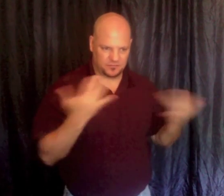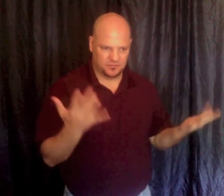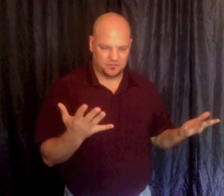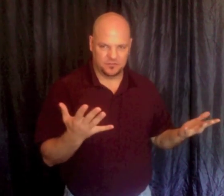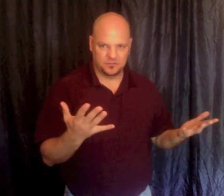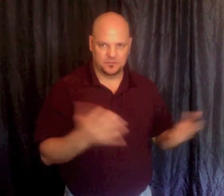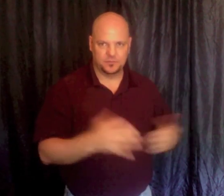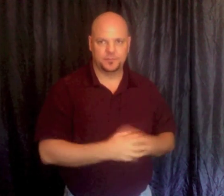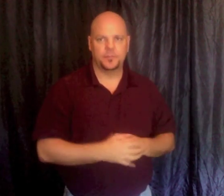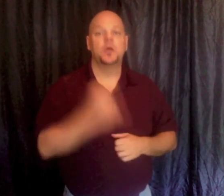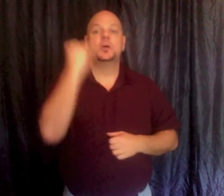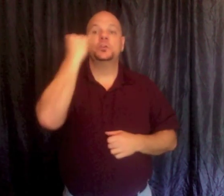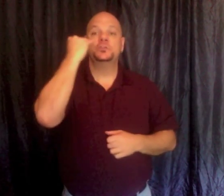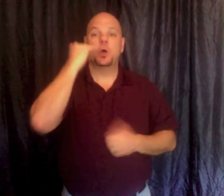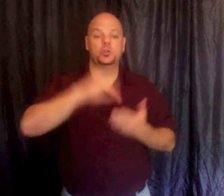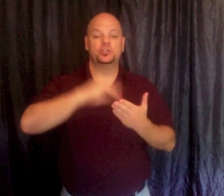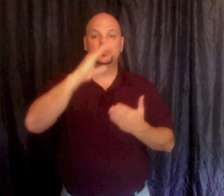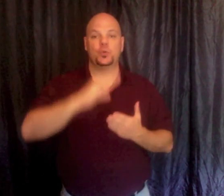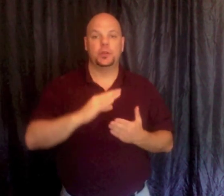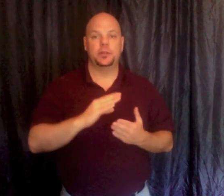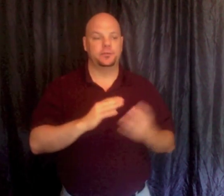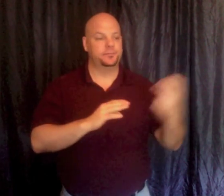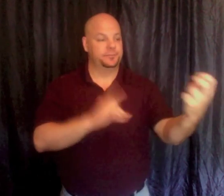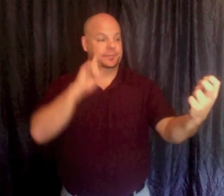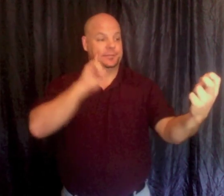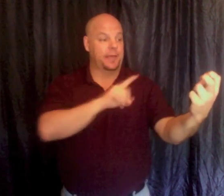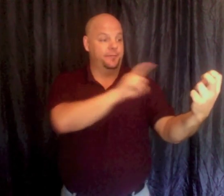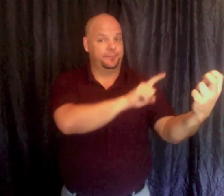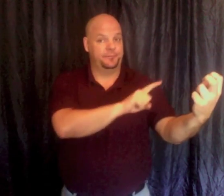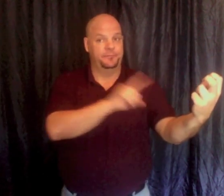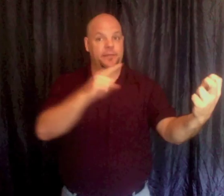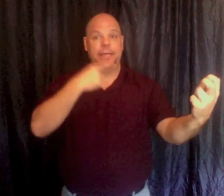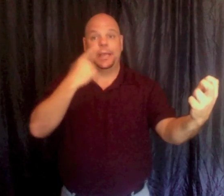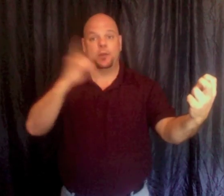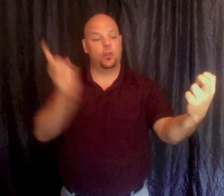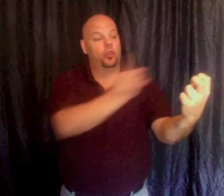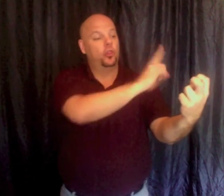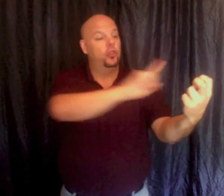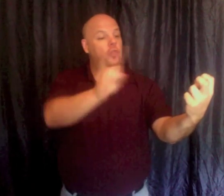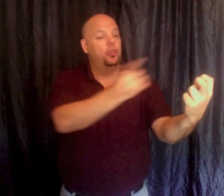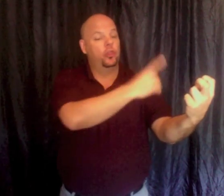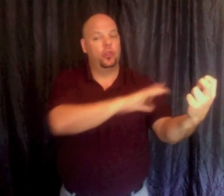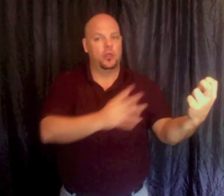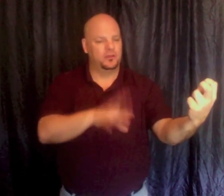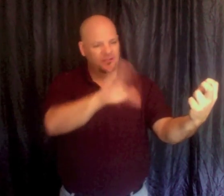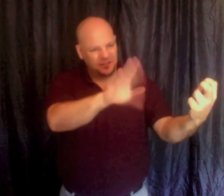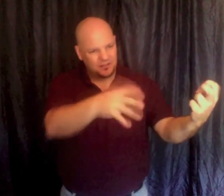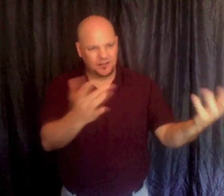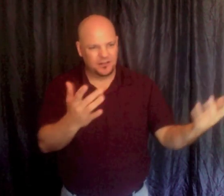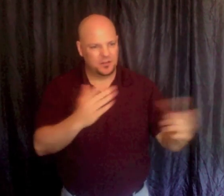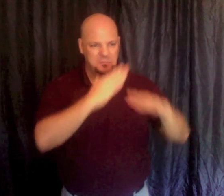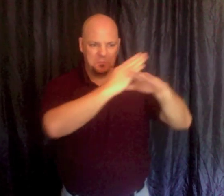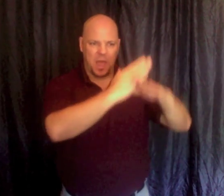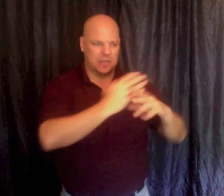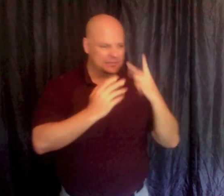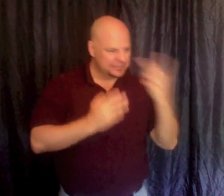if a kid keeps walking in front of you, you can say to the student, "You're blocking my view, and I